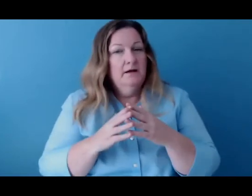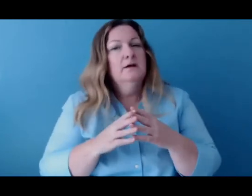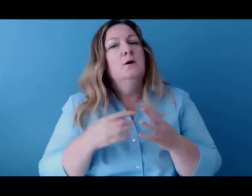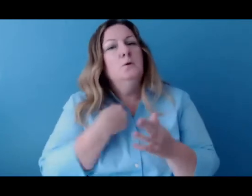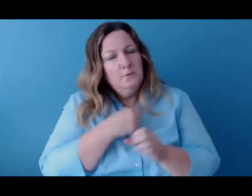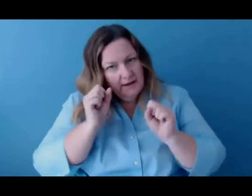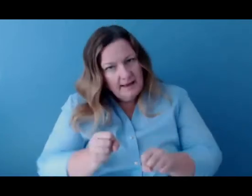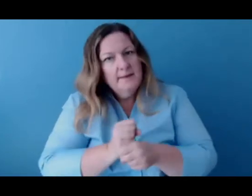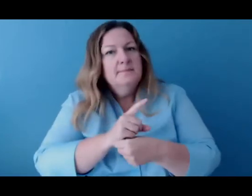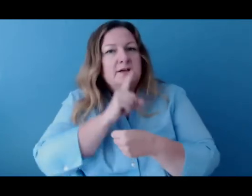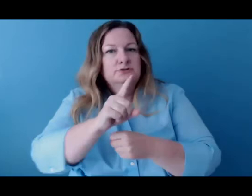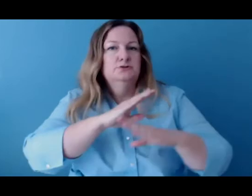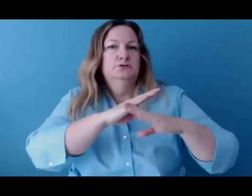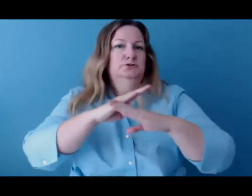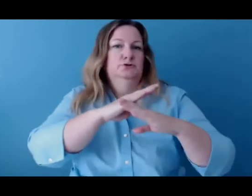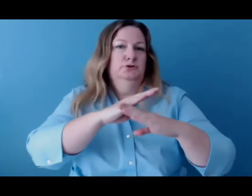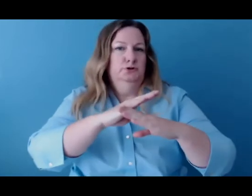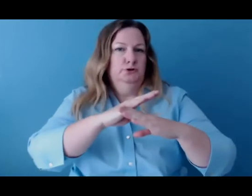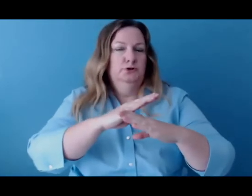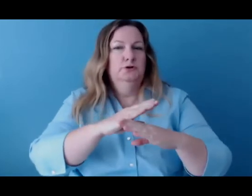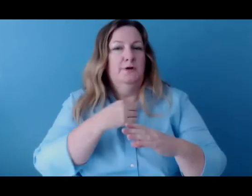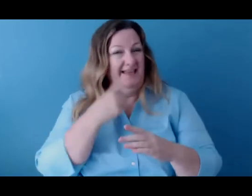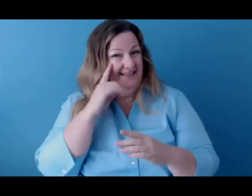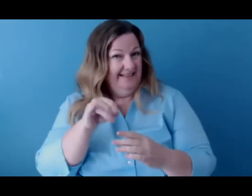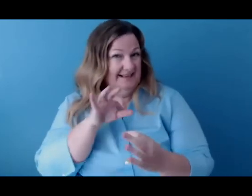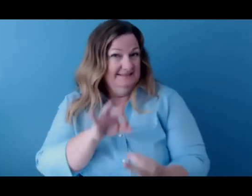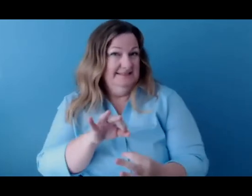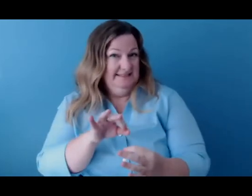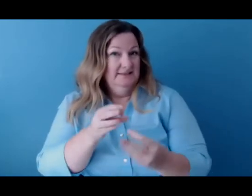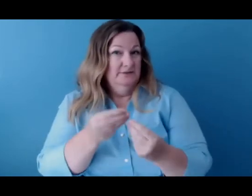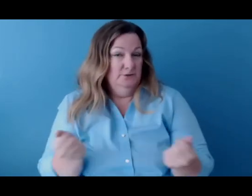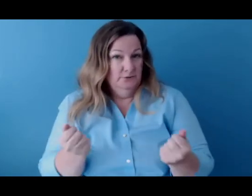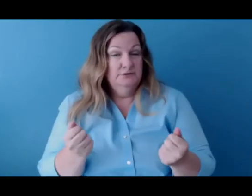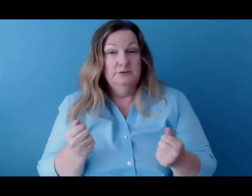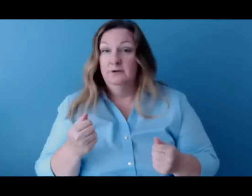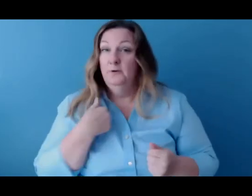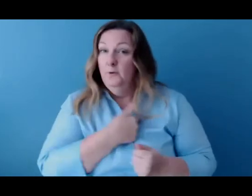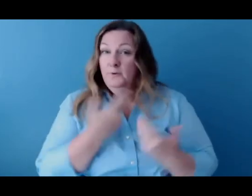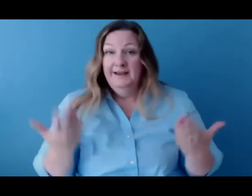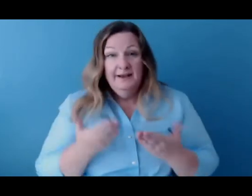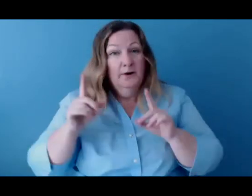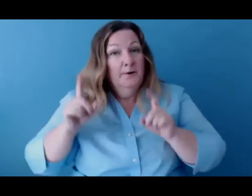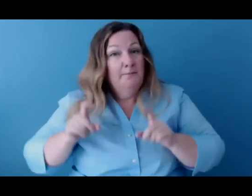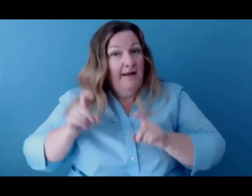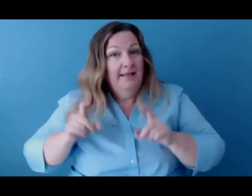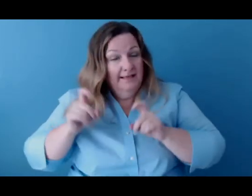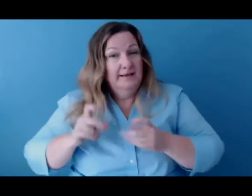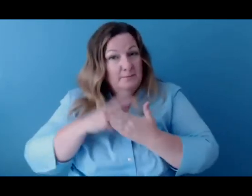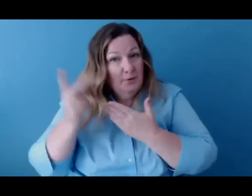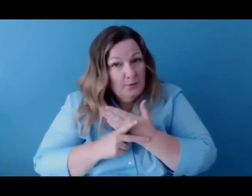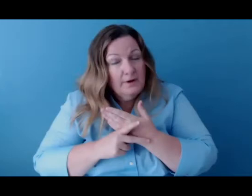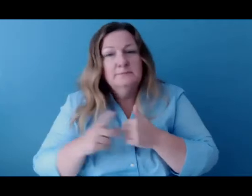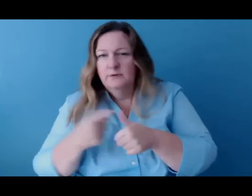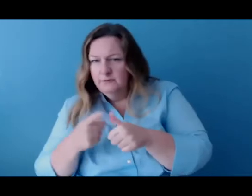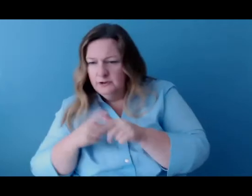This seems like probably the ideal solution. And in fact, that we've piloted it. That's how we do the work that I've done the last decade. Pilots are